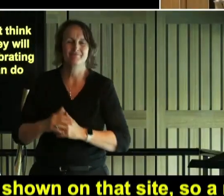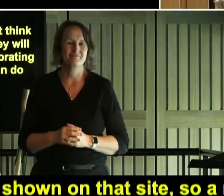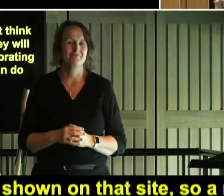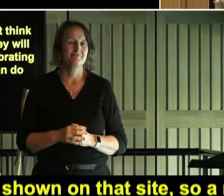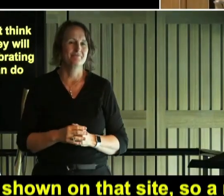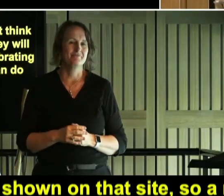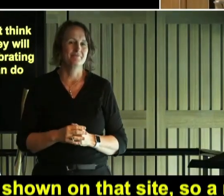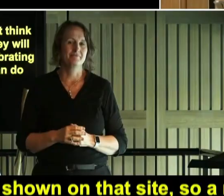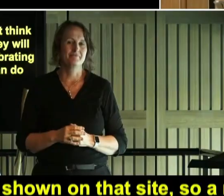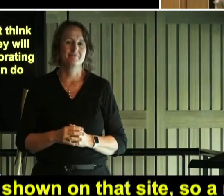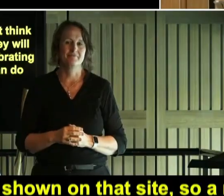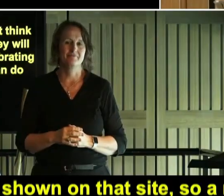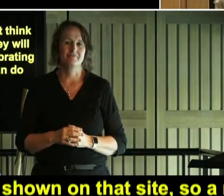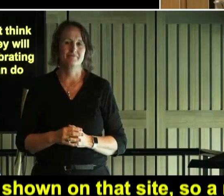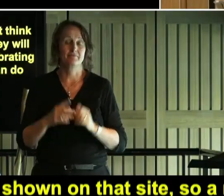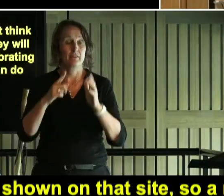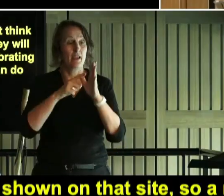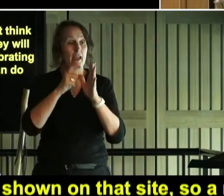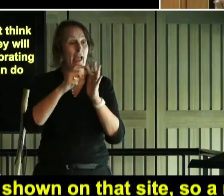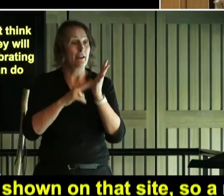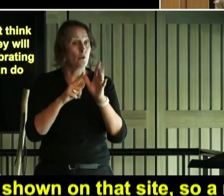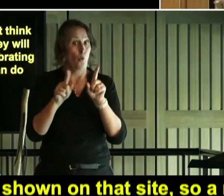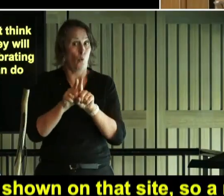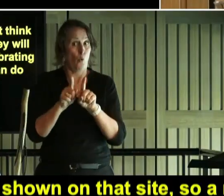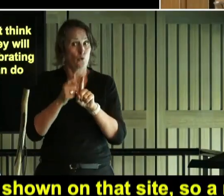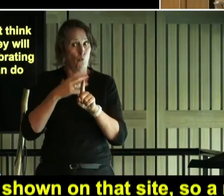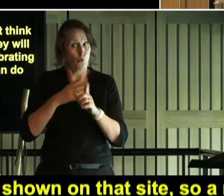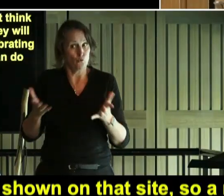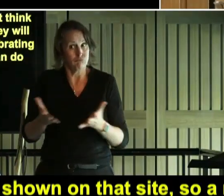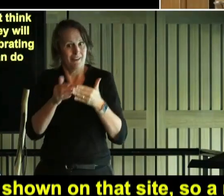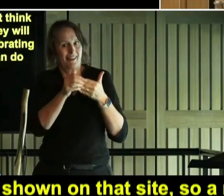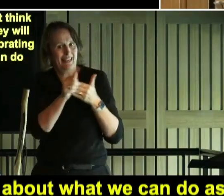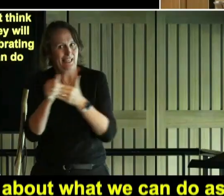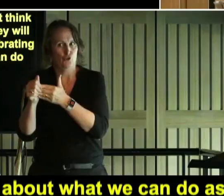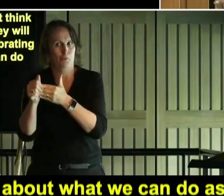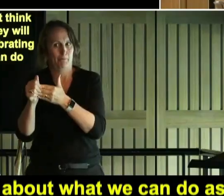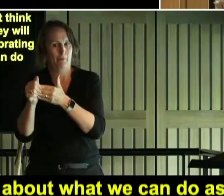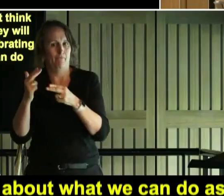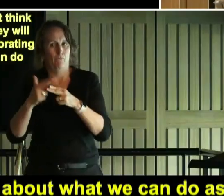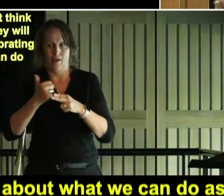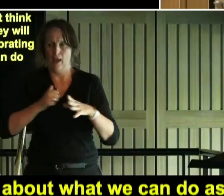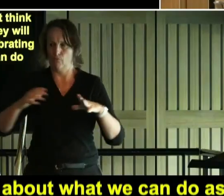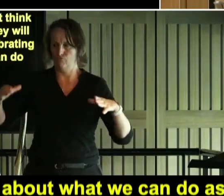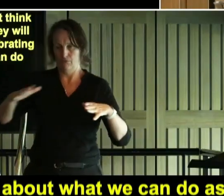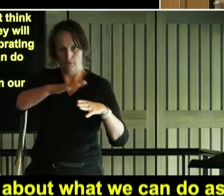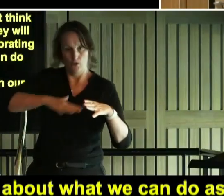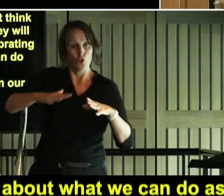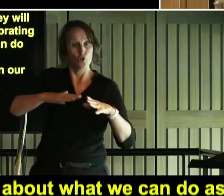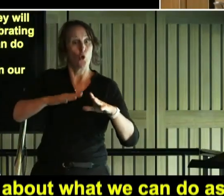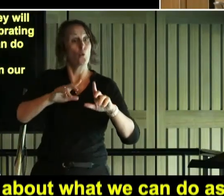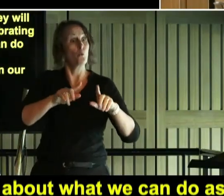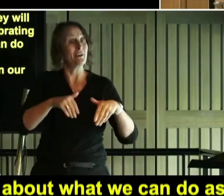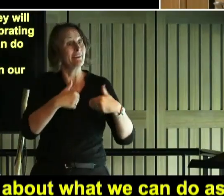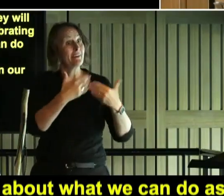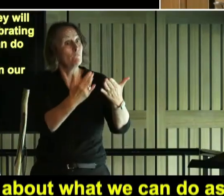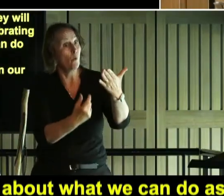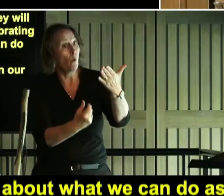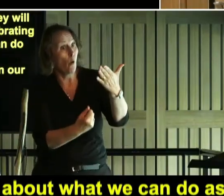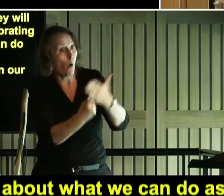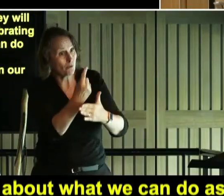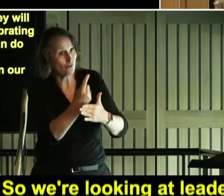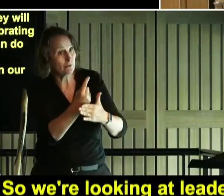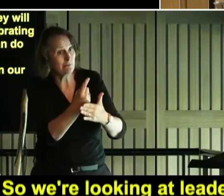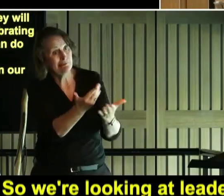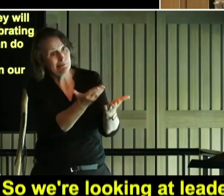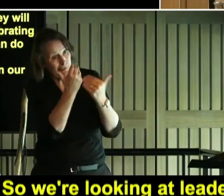part about ADNA is leadership. So we're looking at leadership in our sector, not only how we provide people with opportunities